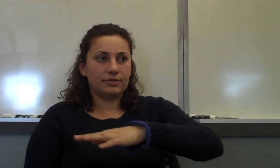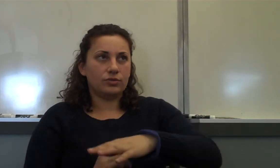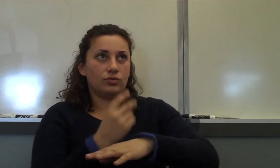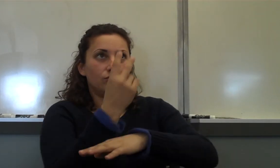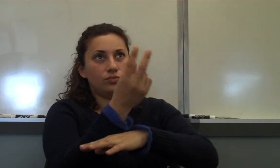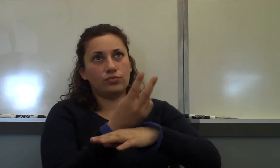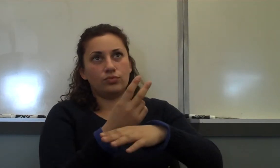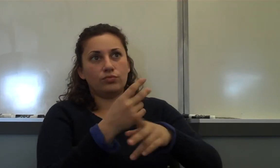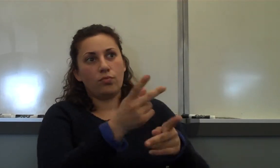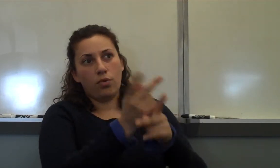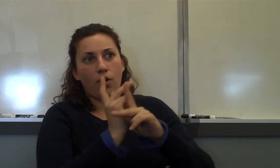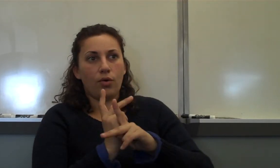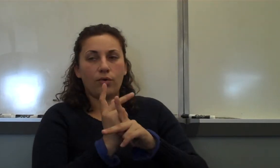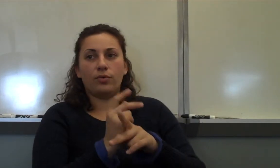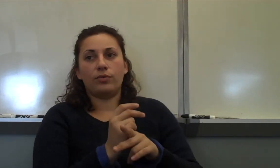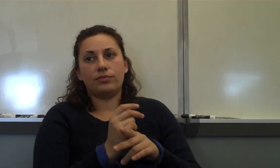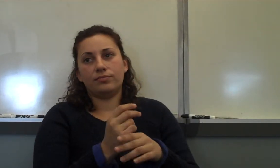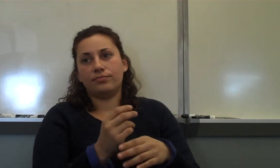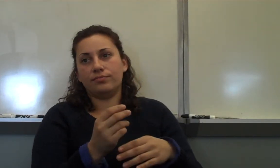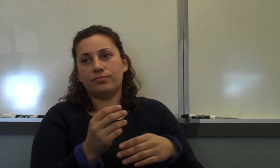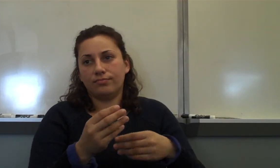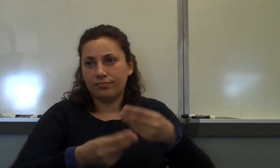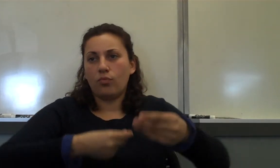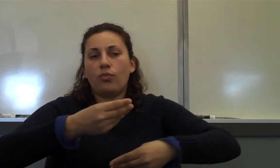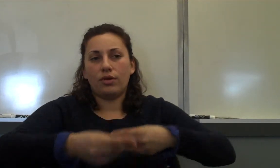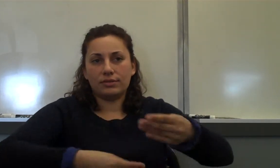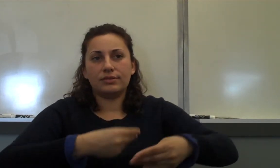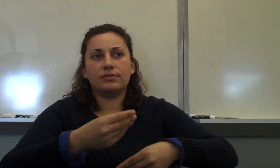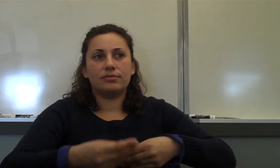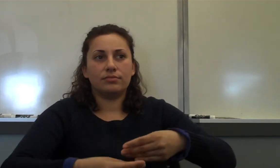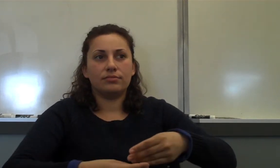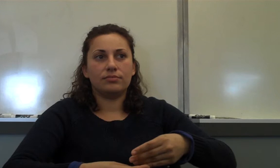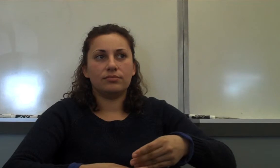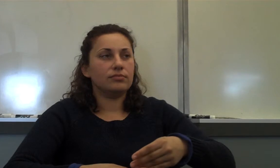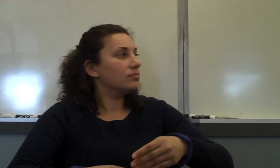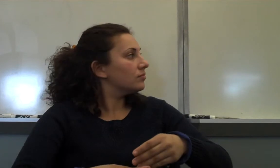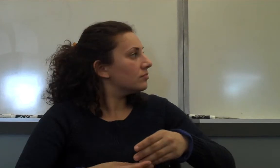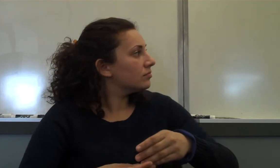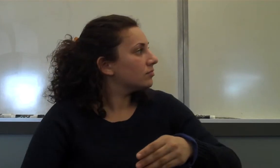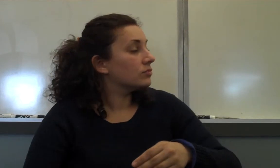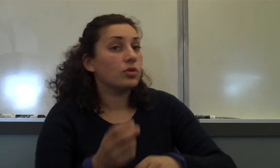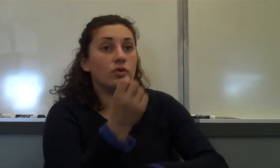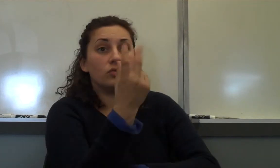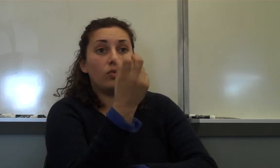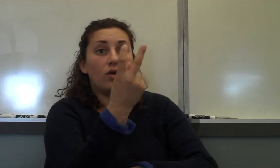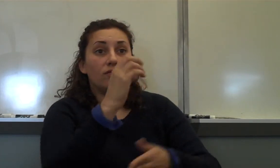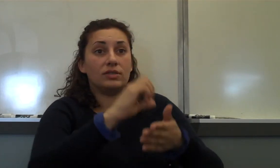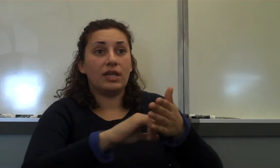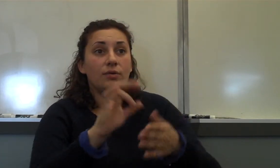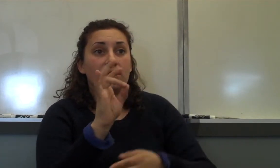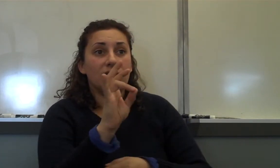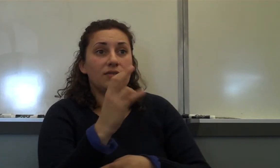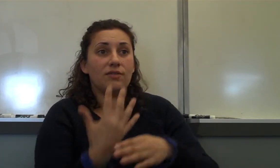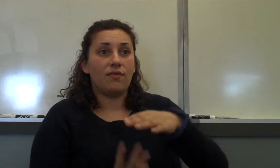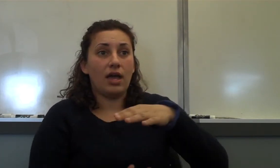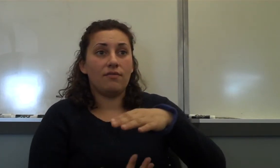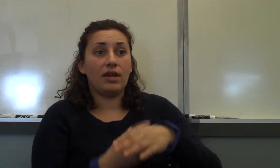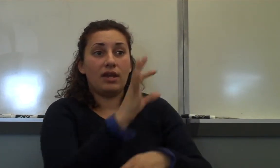you to borrow, so a 9 there and a 1 there. That gives you 12, take away 7 is 5, 9 take away 9 is nothing, so that's